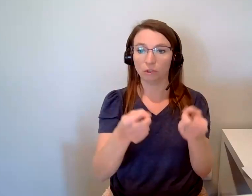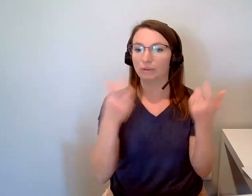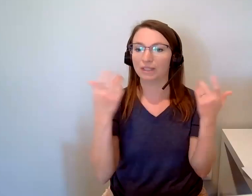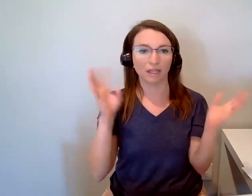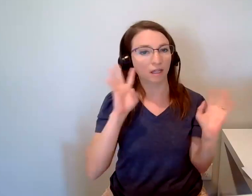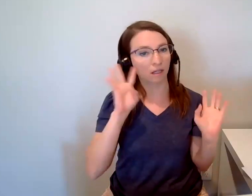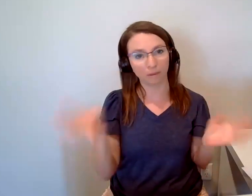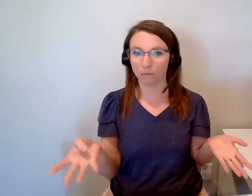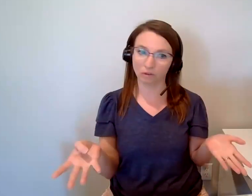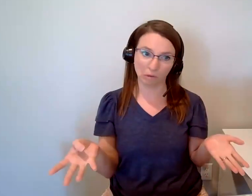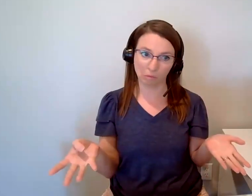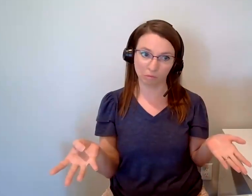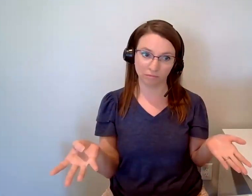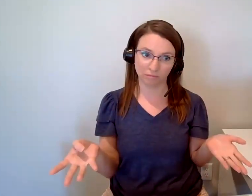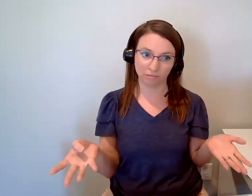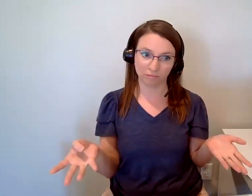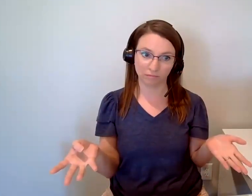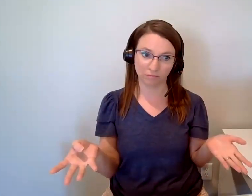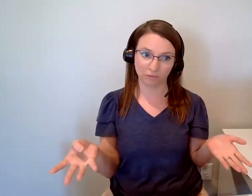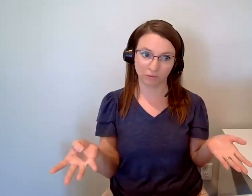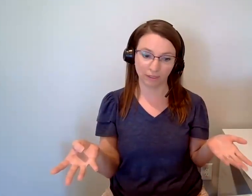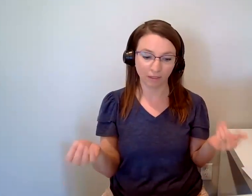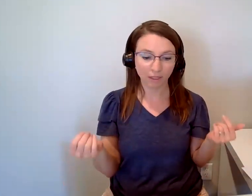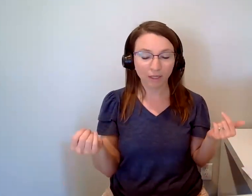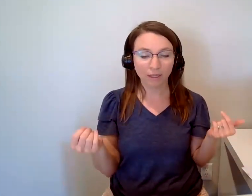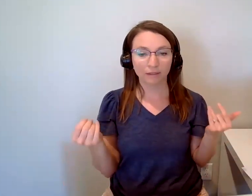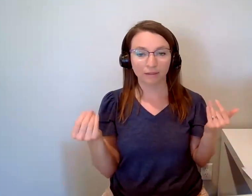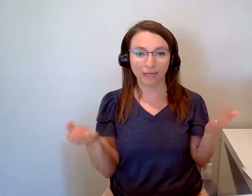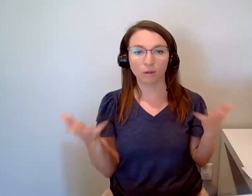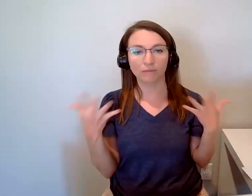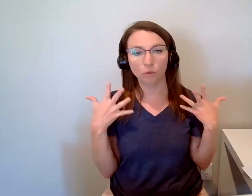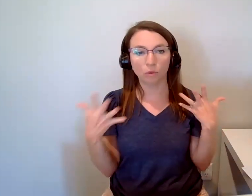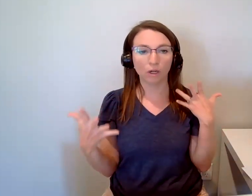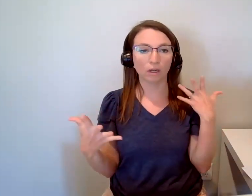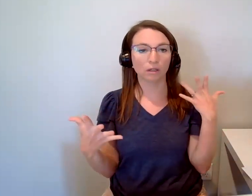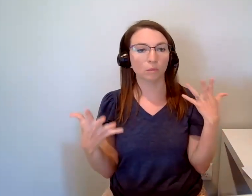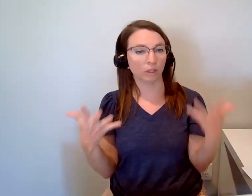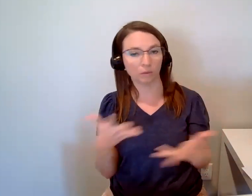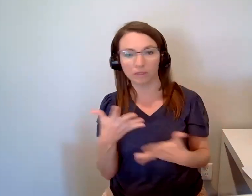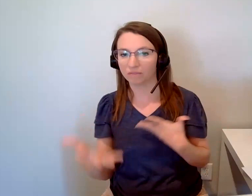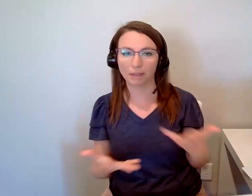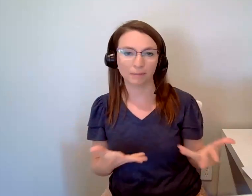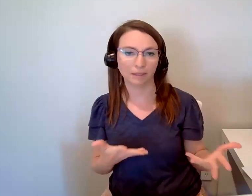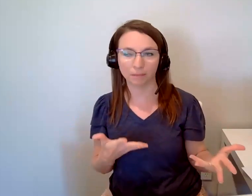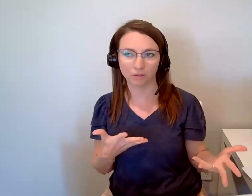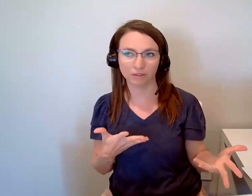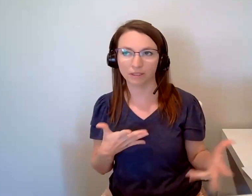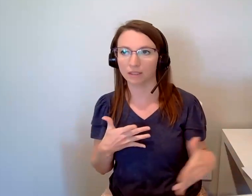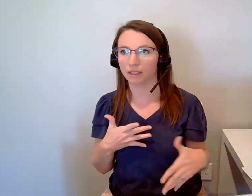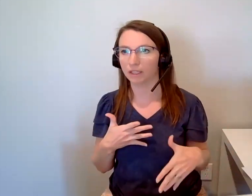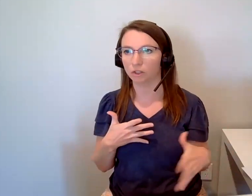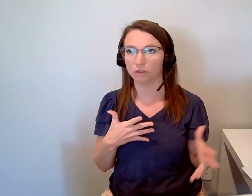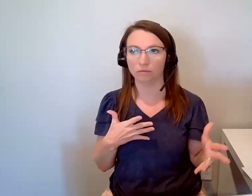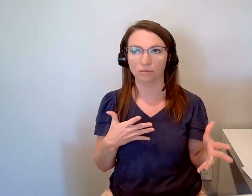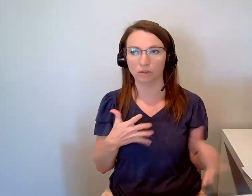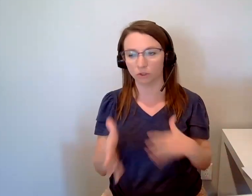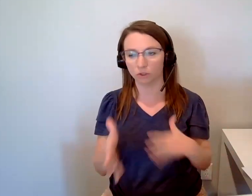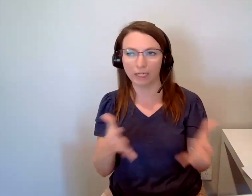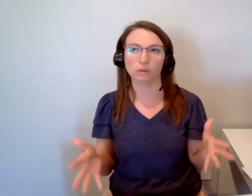you. You cannot come up with your own. Okay. Now, if you are working with a deafblind person and a child